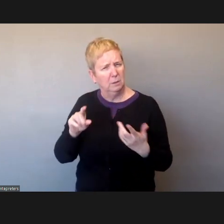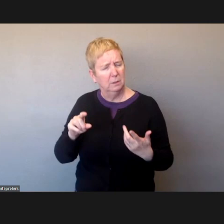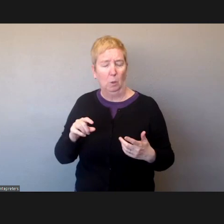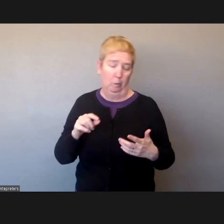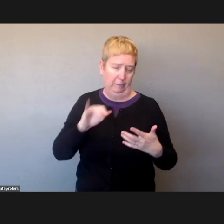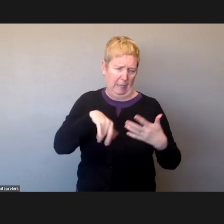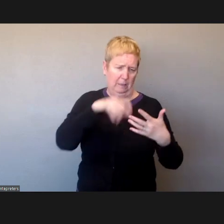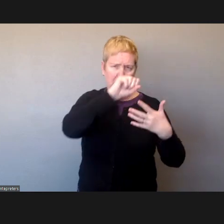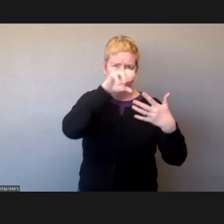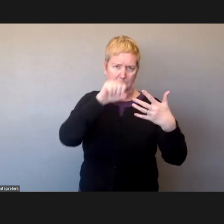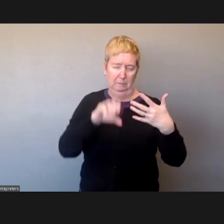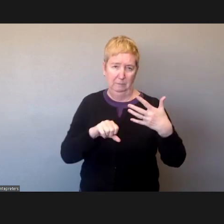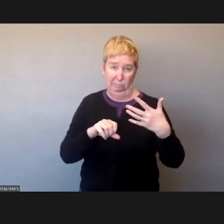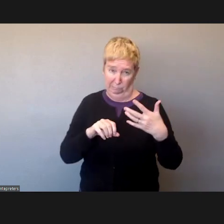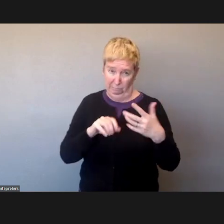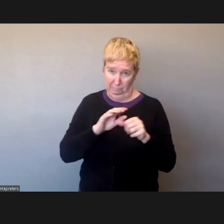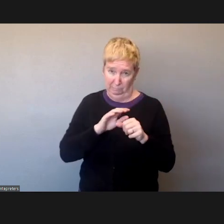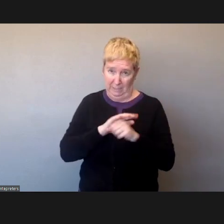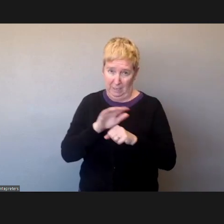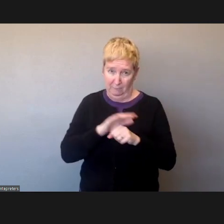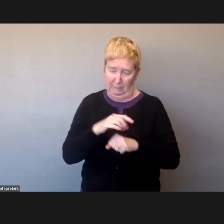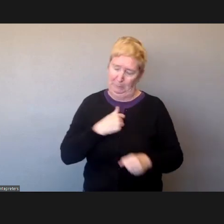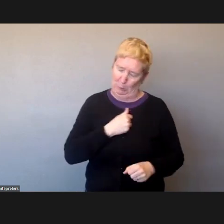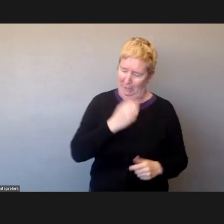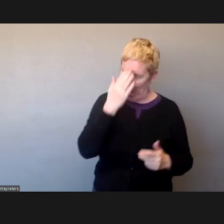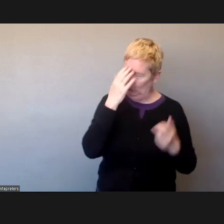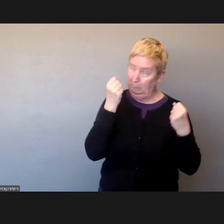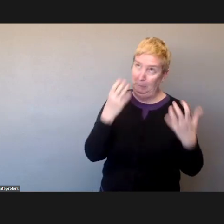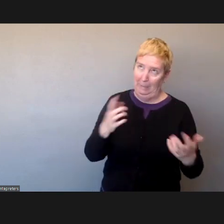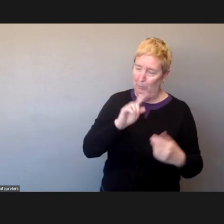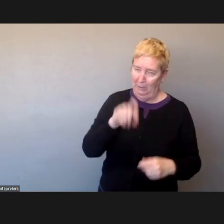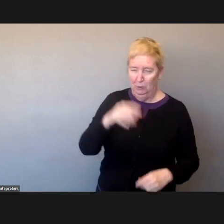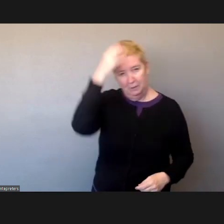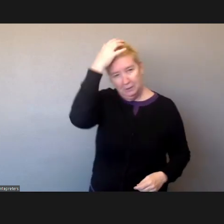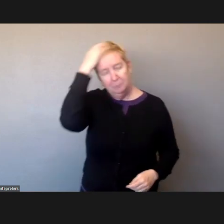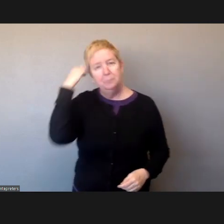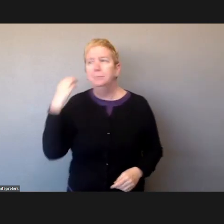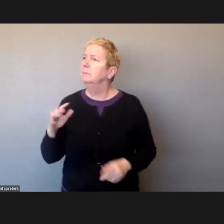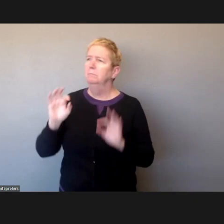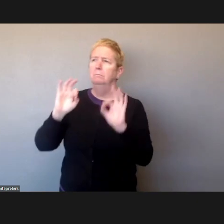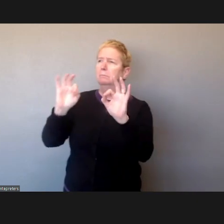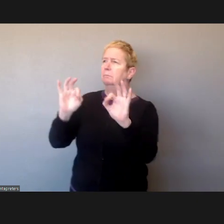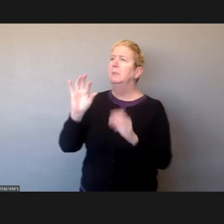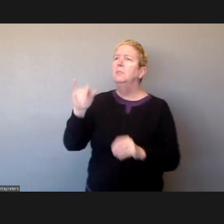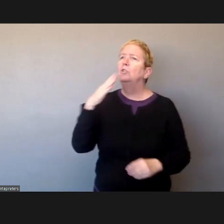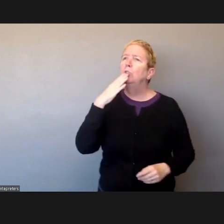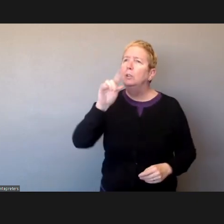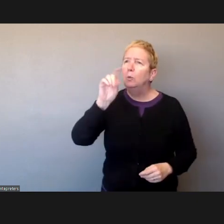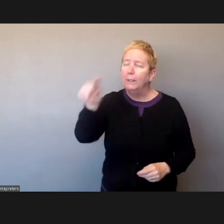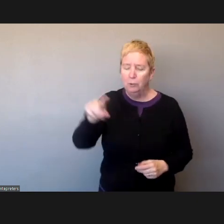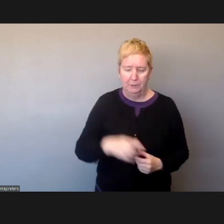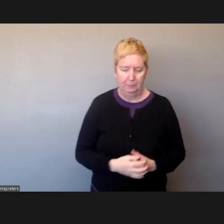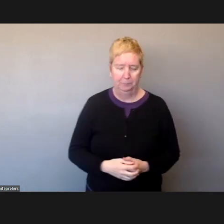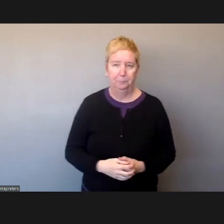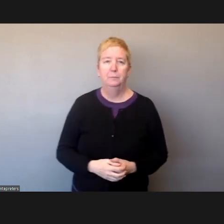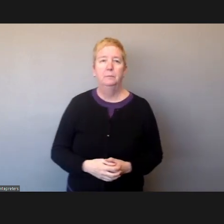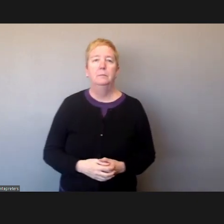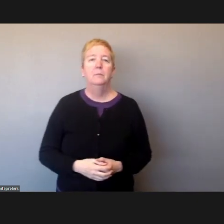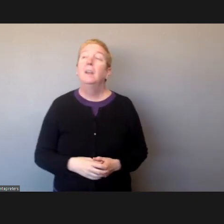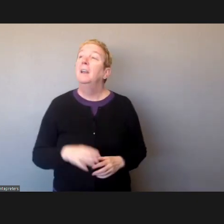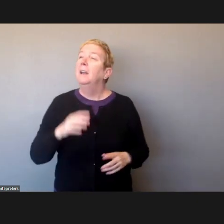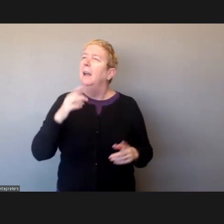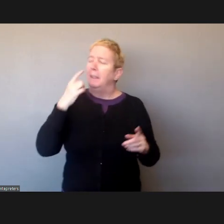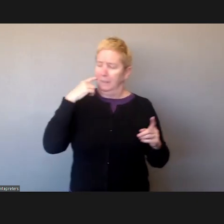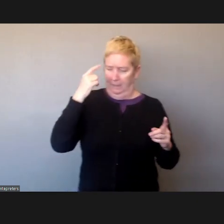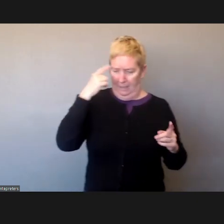is that coherent enough? That was about 10. Yeah, no, those are good questions, Julie. And, you know, after the press conference last week, I think a couple